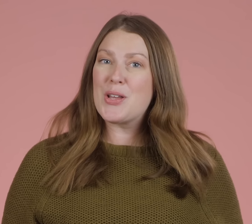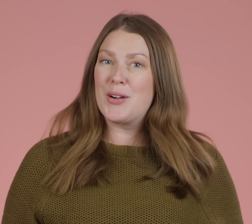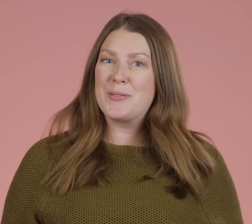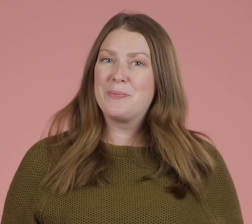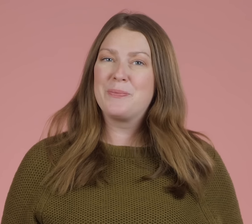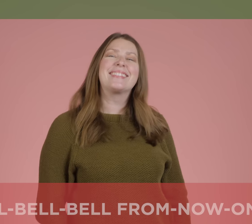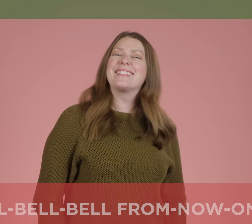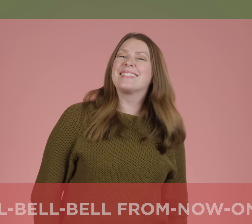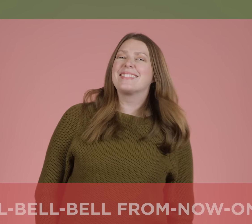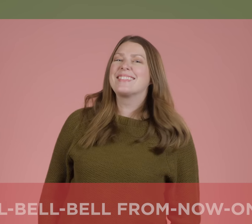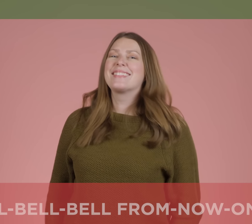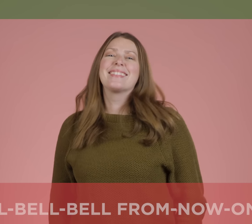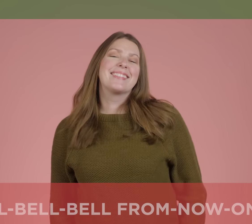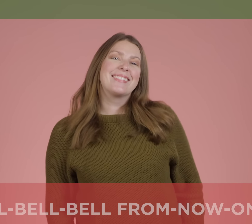song.